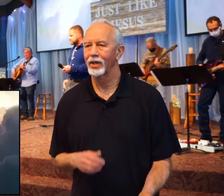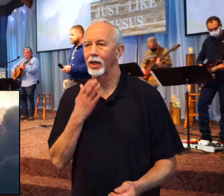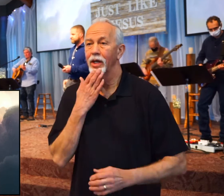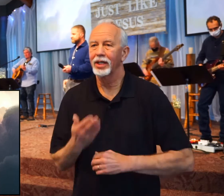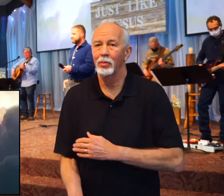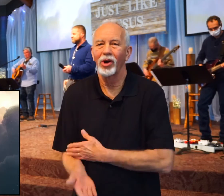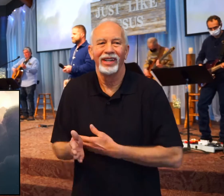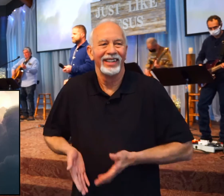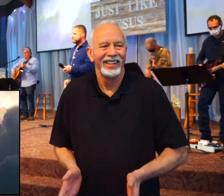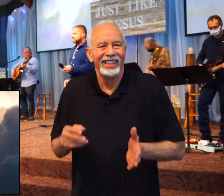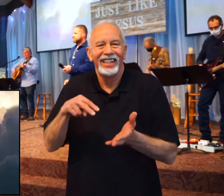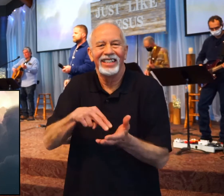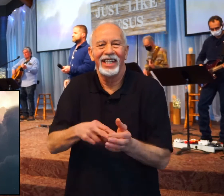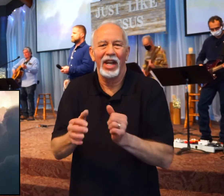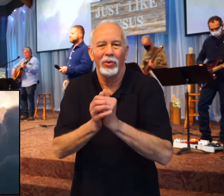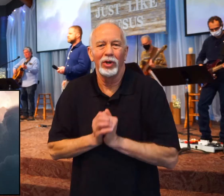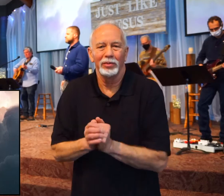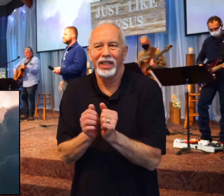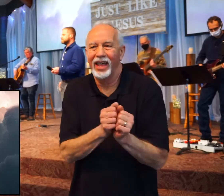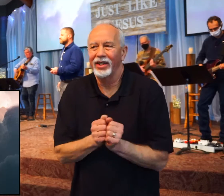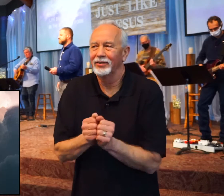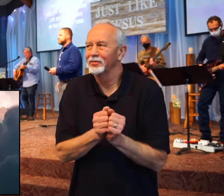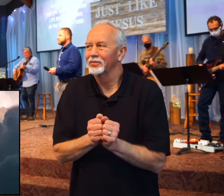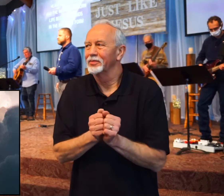morning. Let's stand and worship the Lord together today.